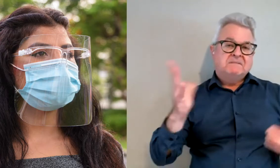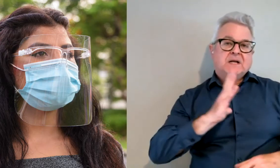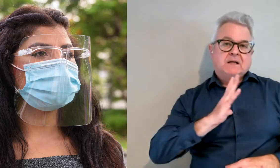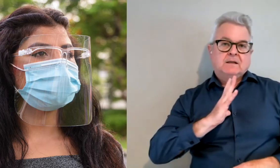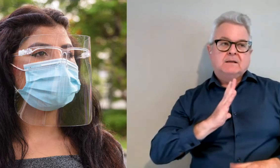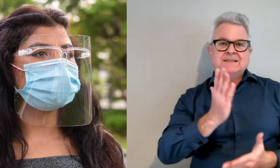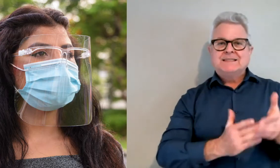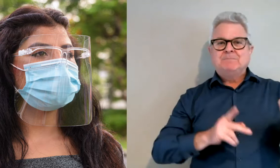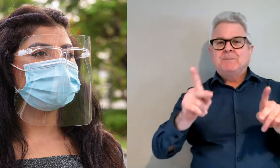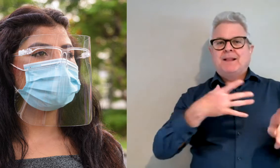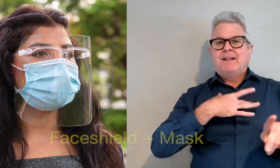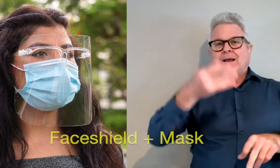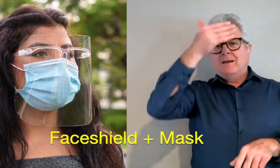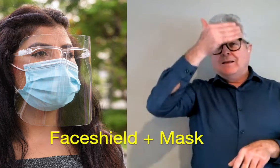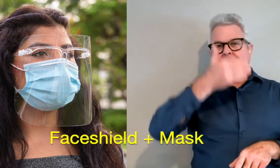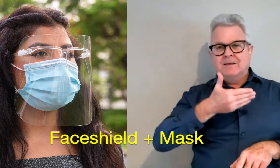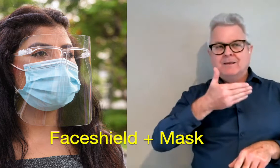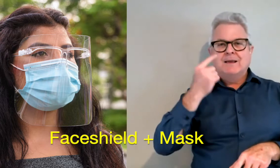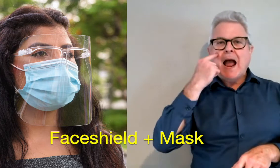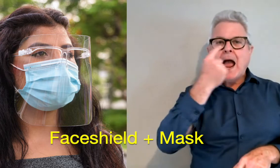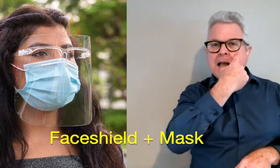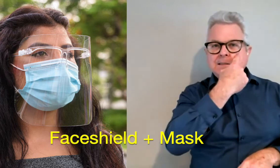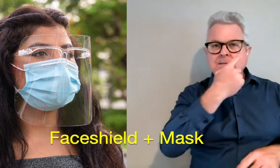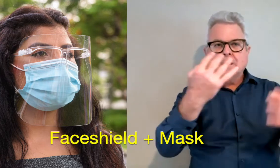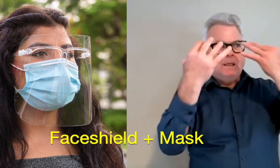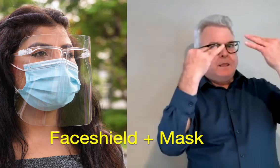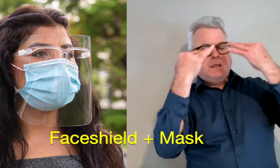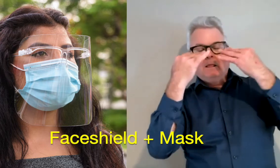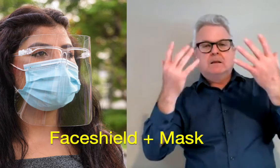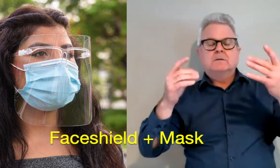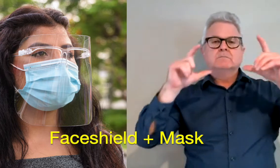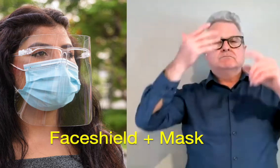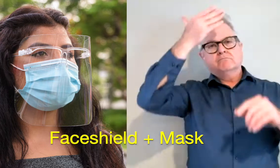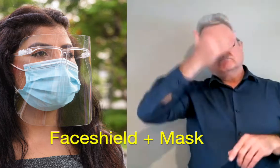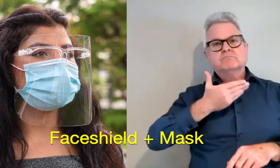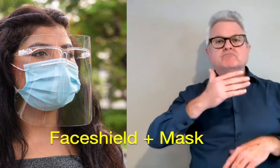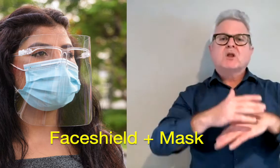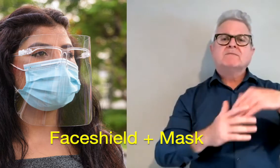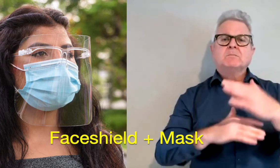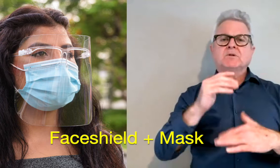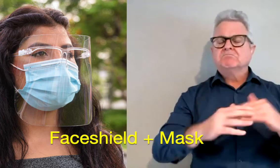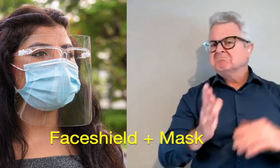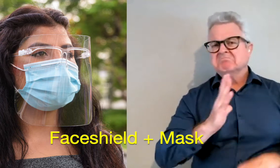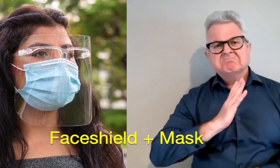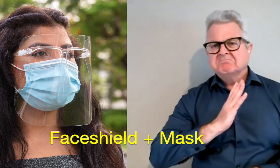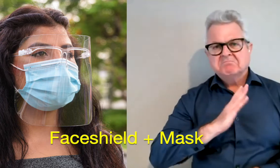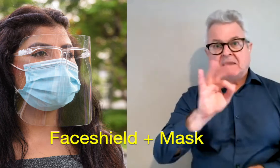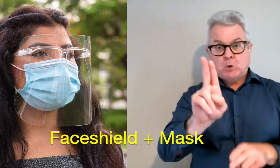if you're using a mask with the face shield, then that is okay because of the fact that you are protecting your eyes, and that